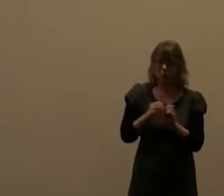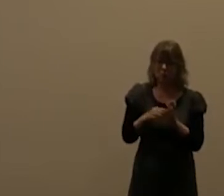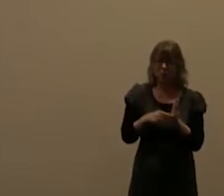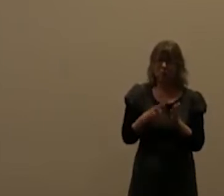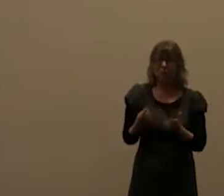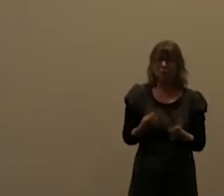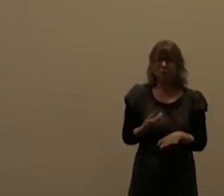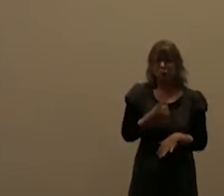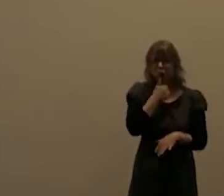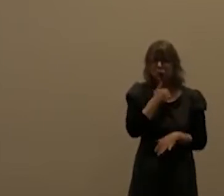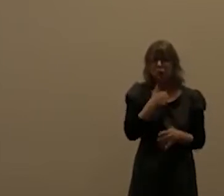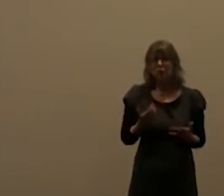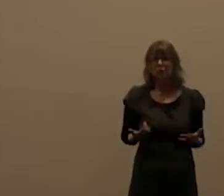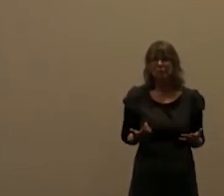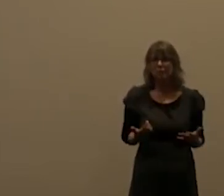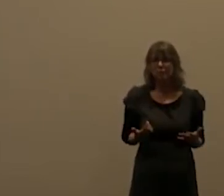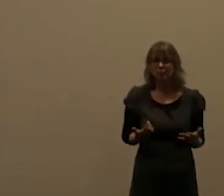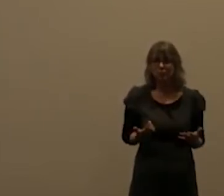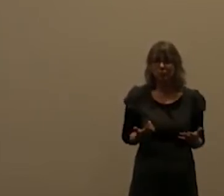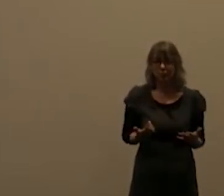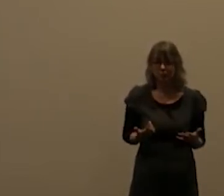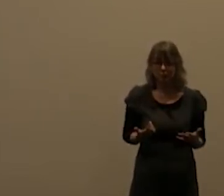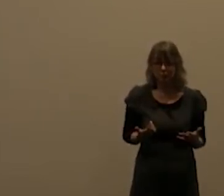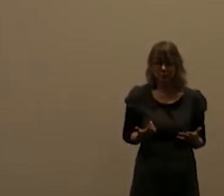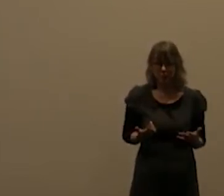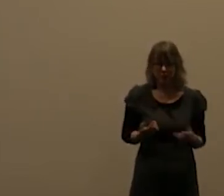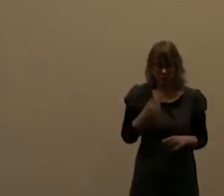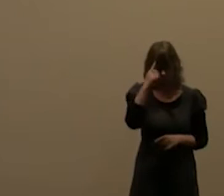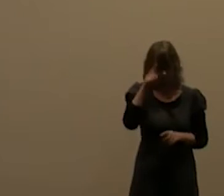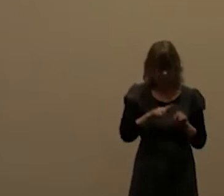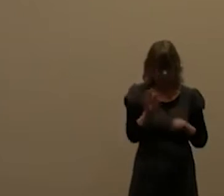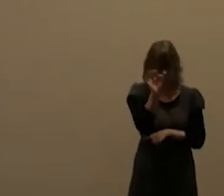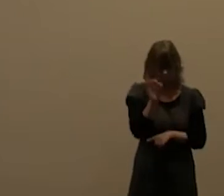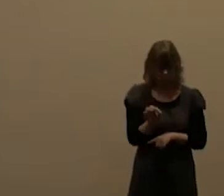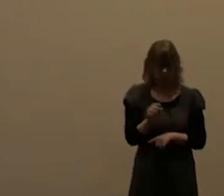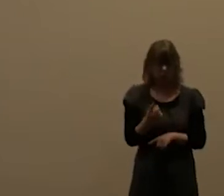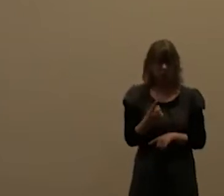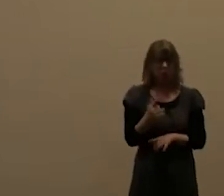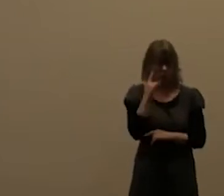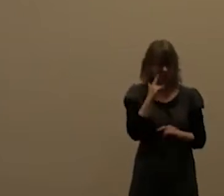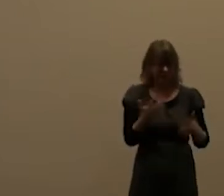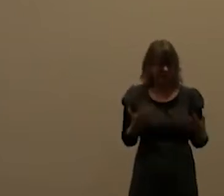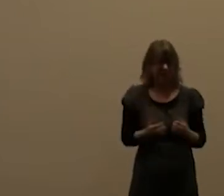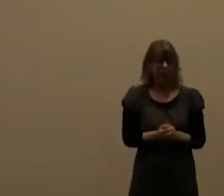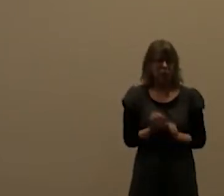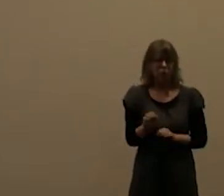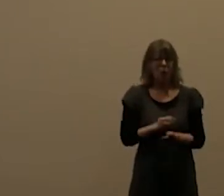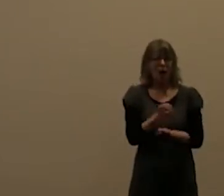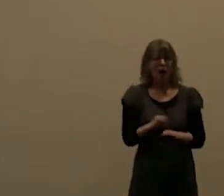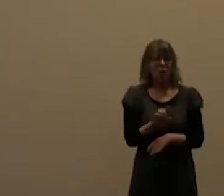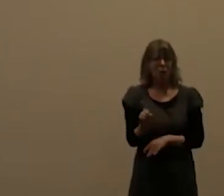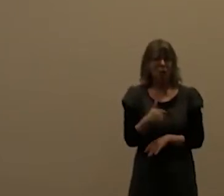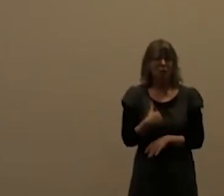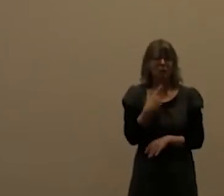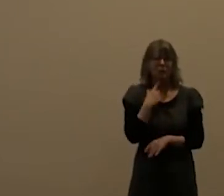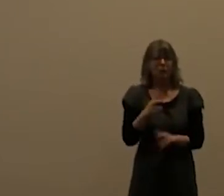a end user here. So I can say I think the other one was what are your hours? So we can just make sure it works. That was one of our